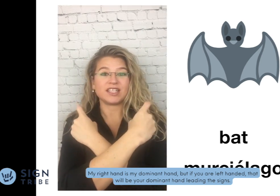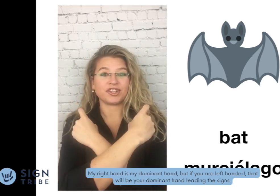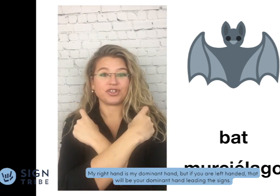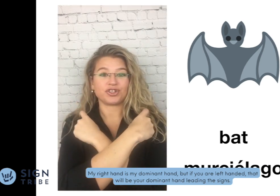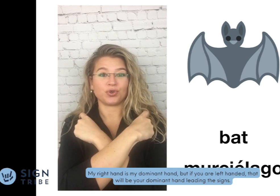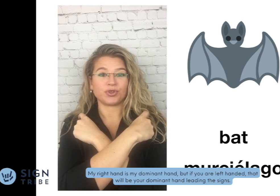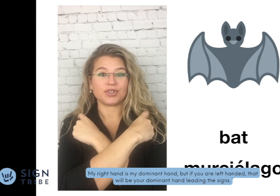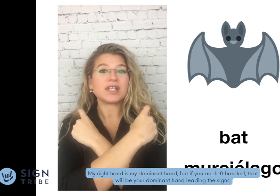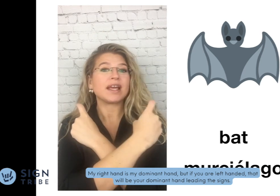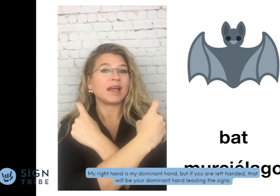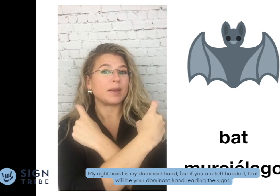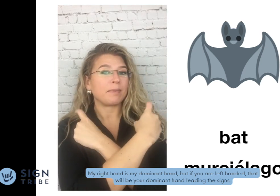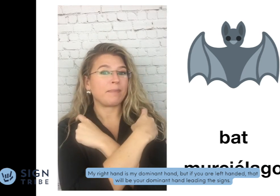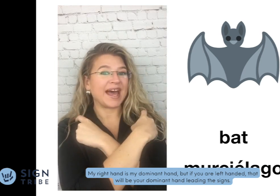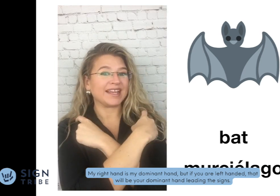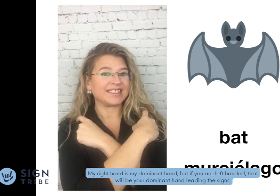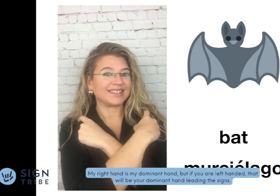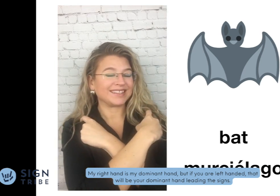your shoulders. Bat.